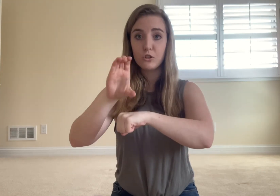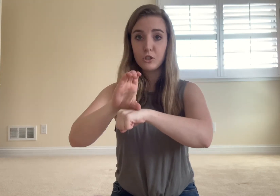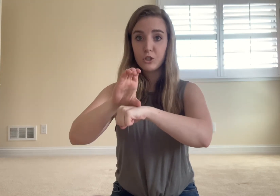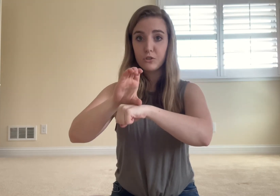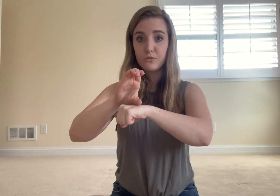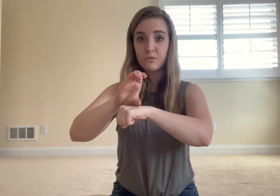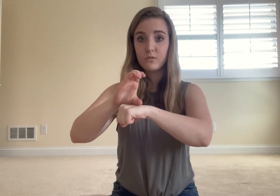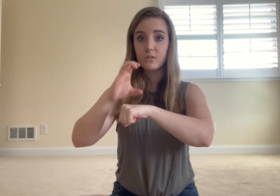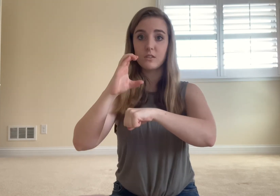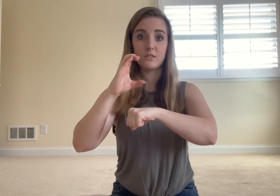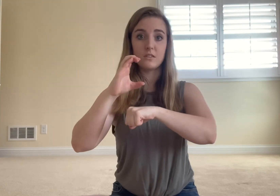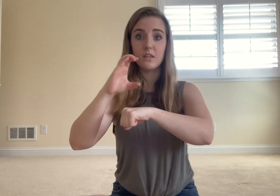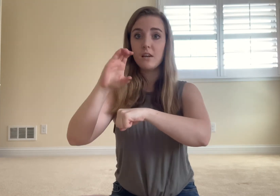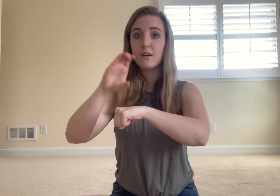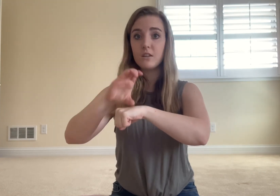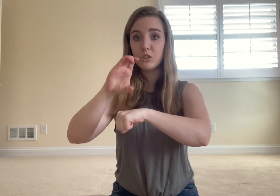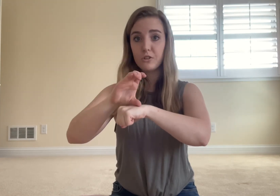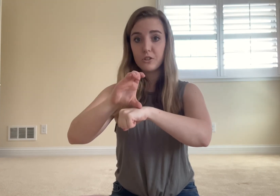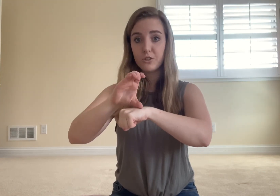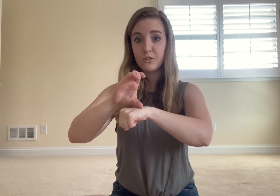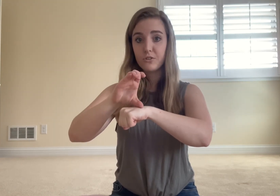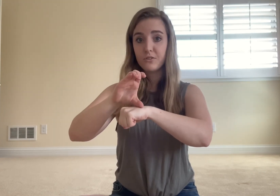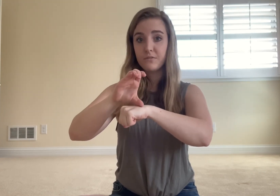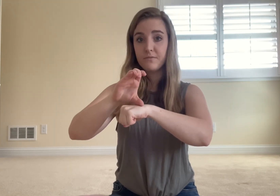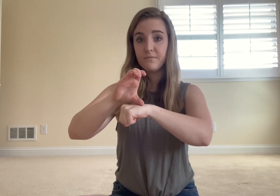church, so that's a C, church,